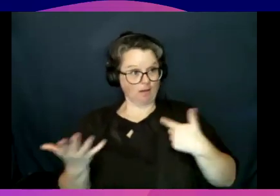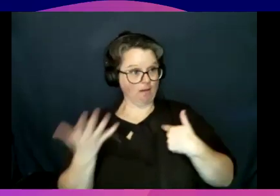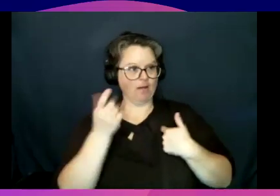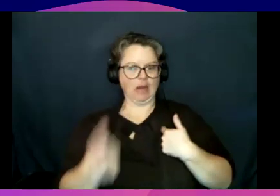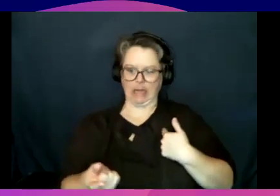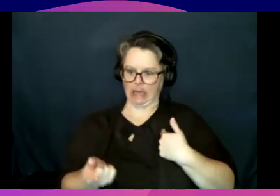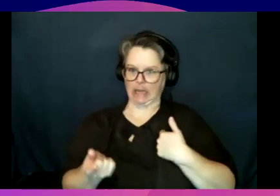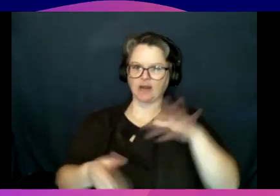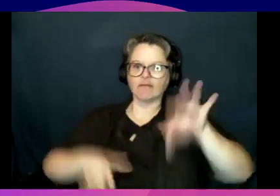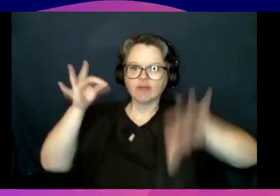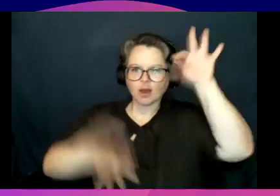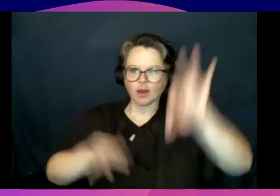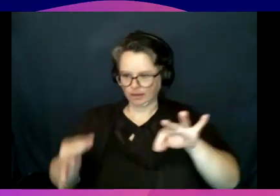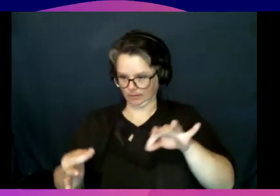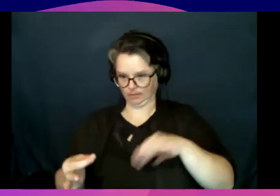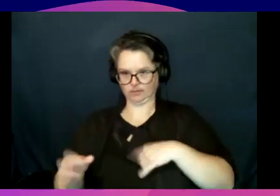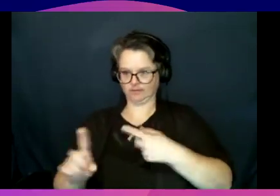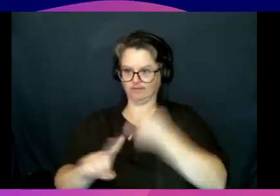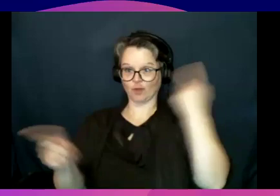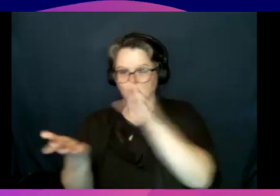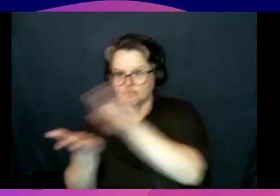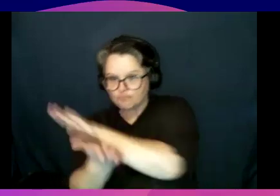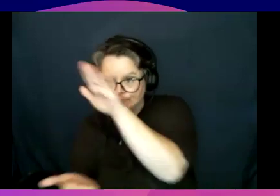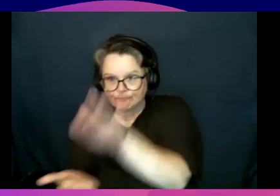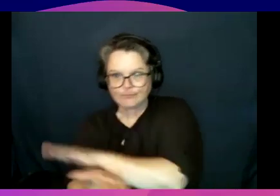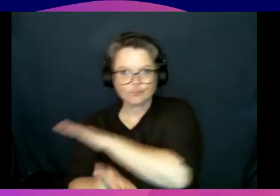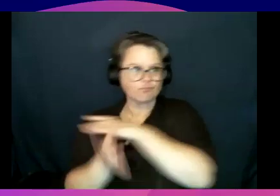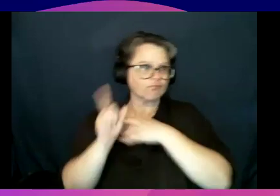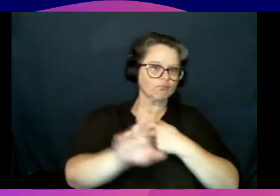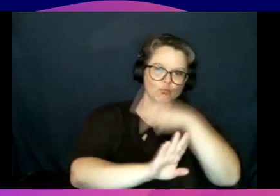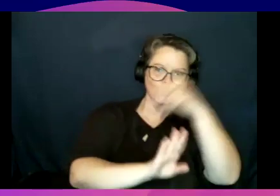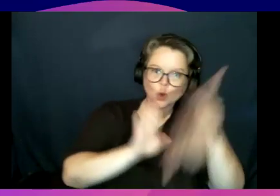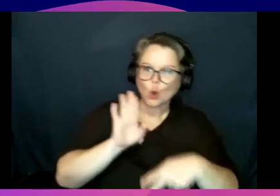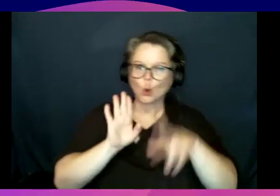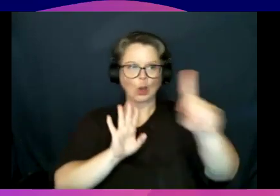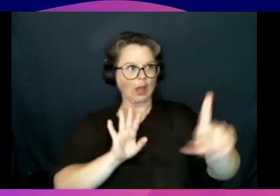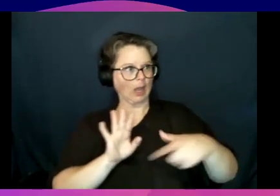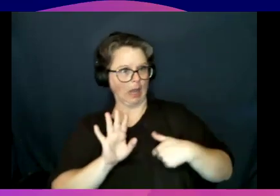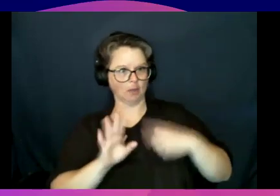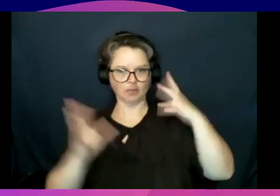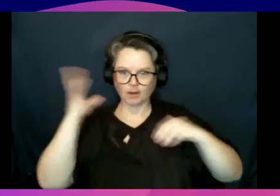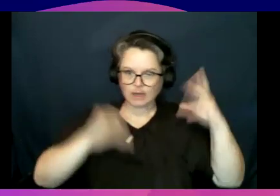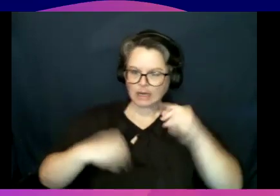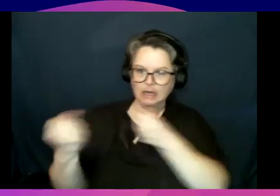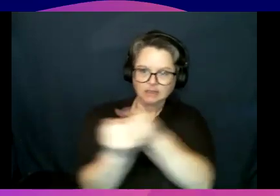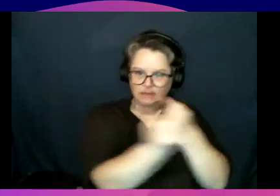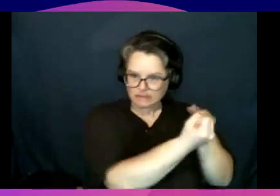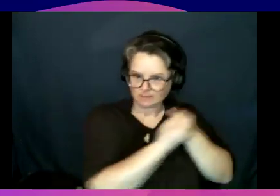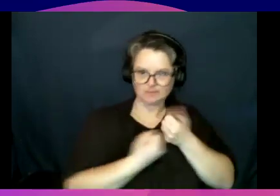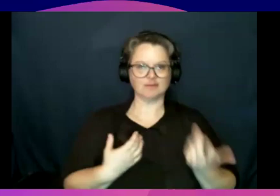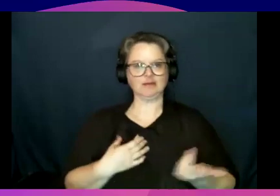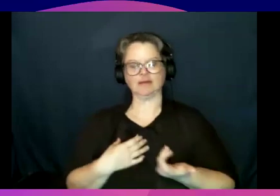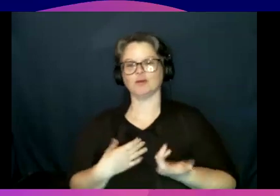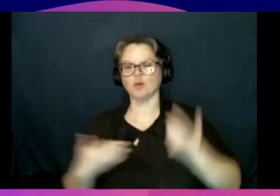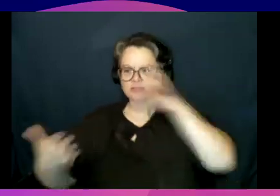pulled all of the recommendations from them. And there were so many repeated recommendations. People have recommended the same things